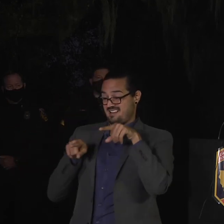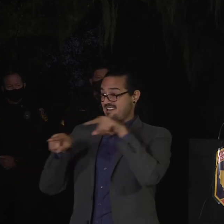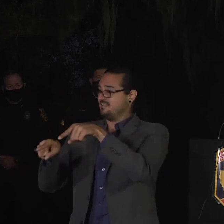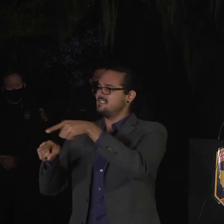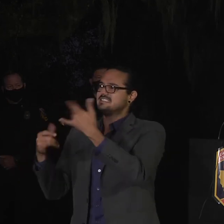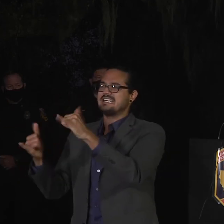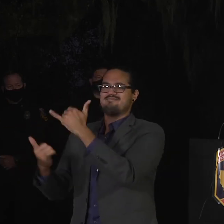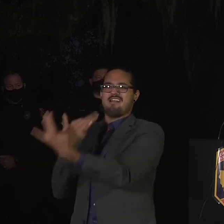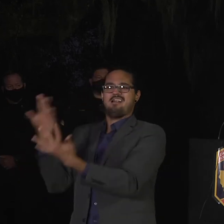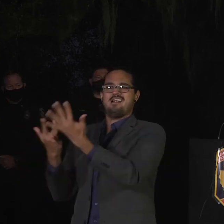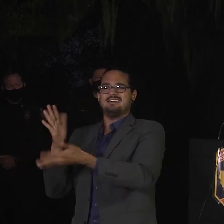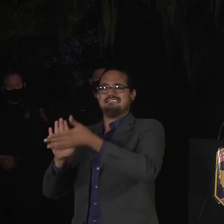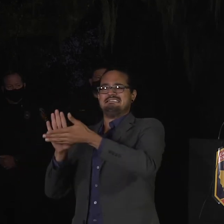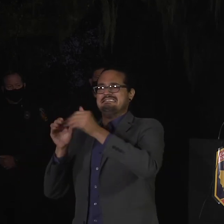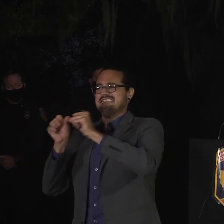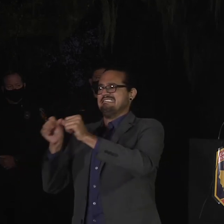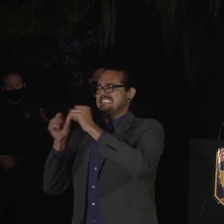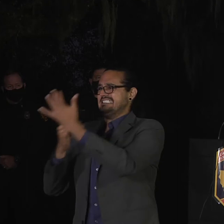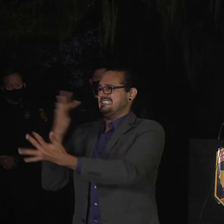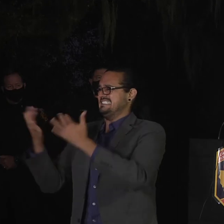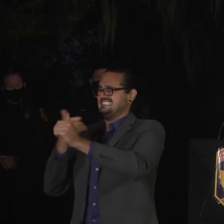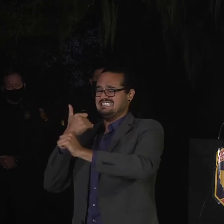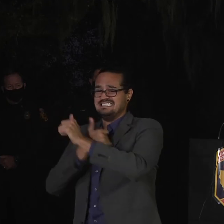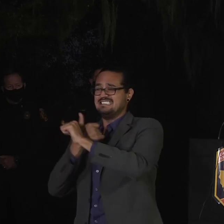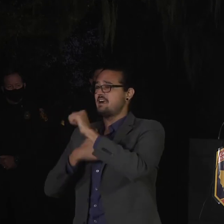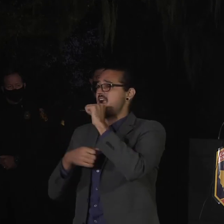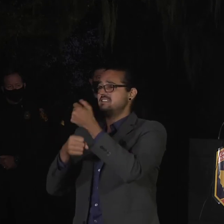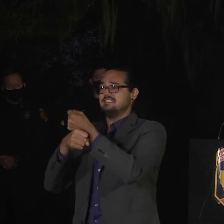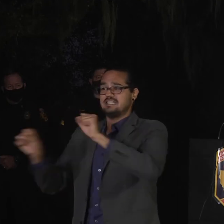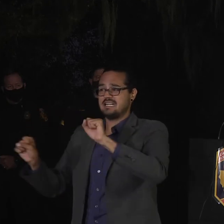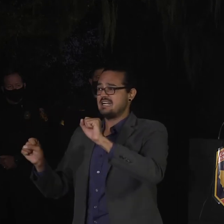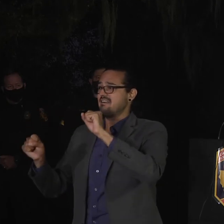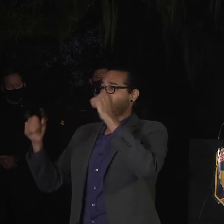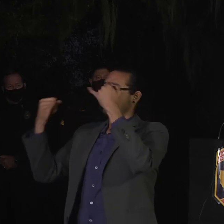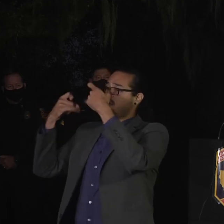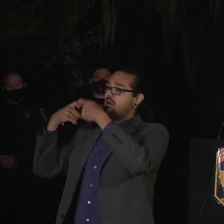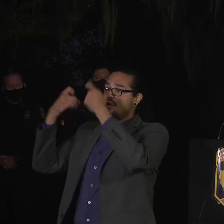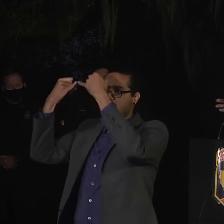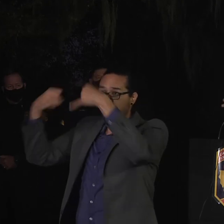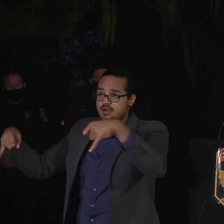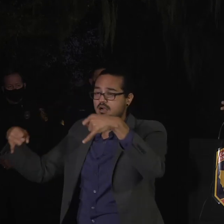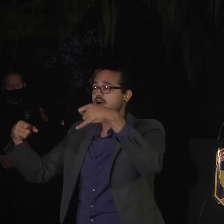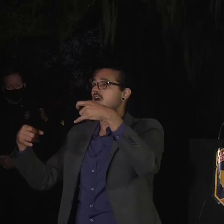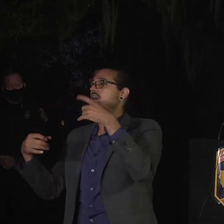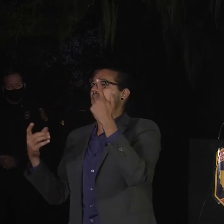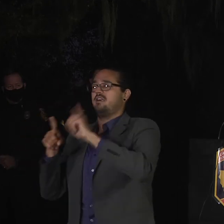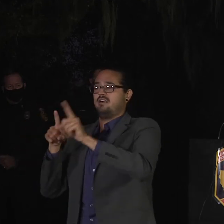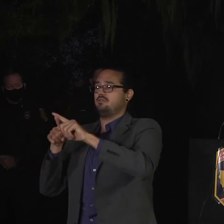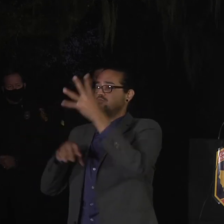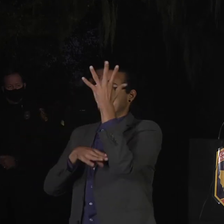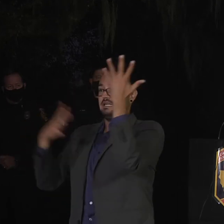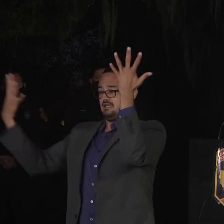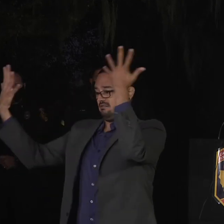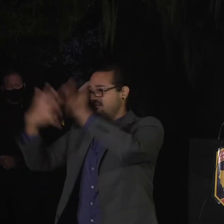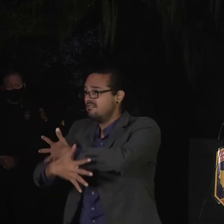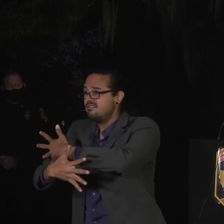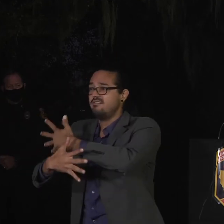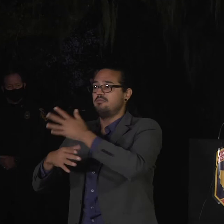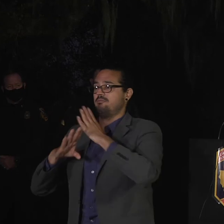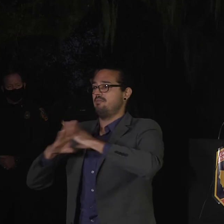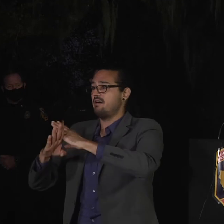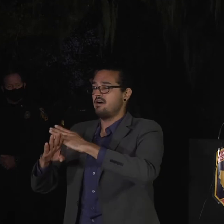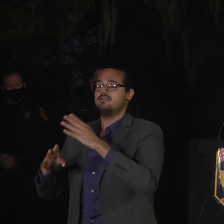hazardous conditions that exist out there from falling trees, and it's just in impassable roads, it makes it tough.